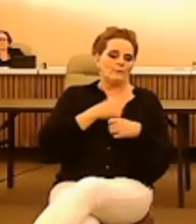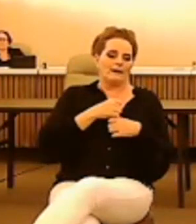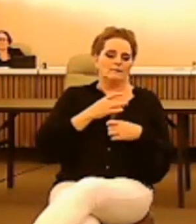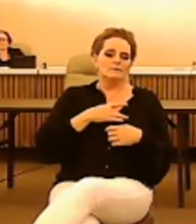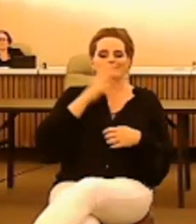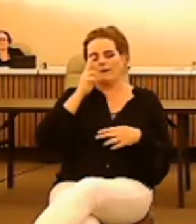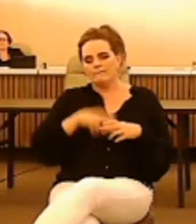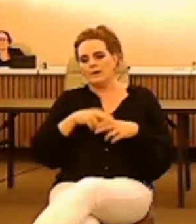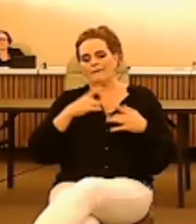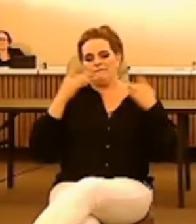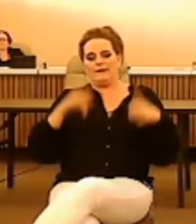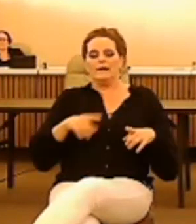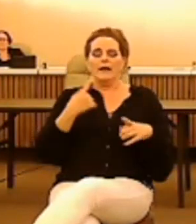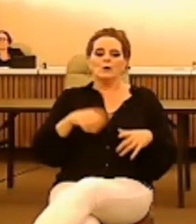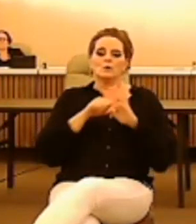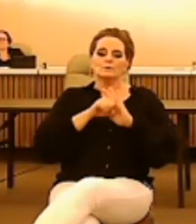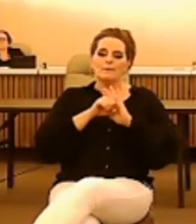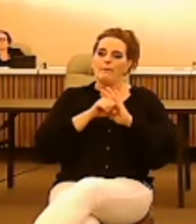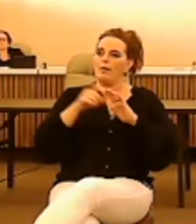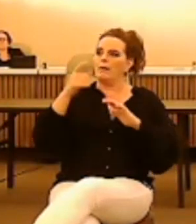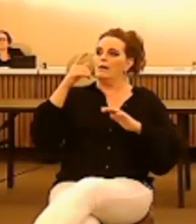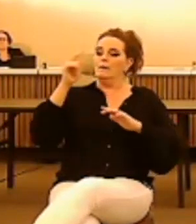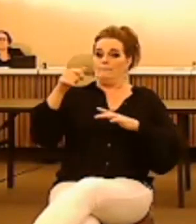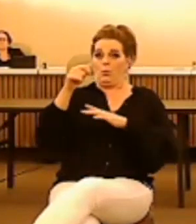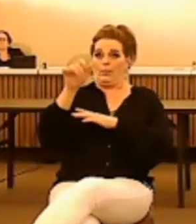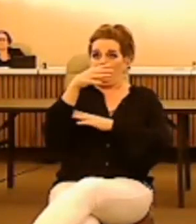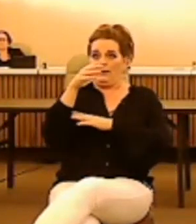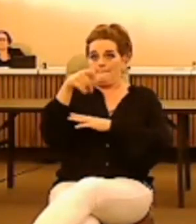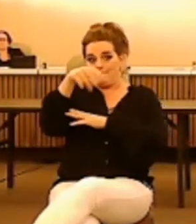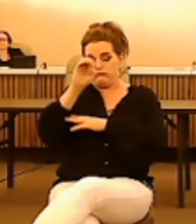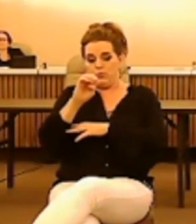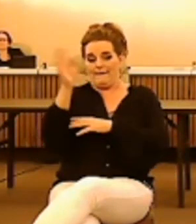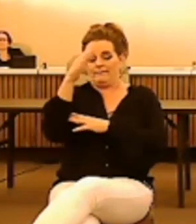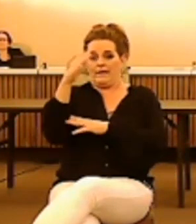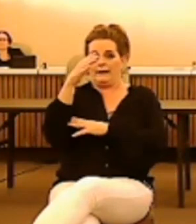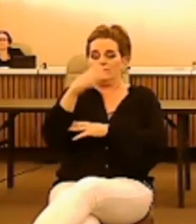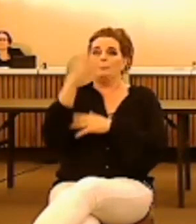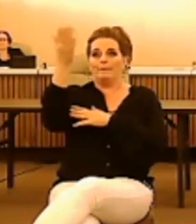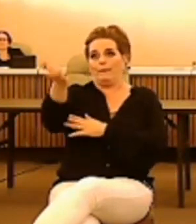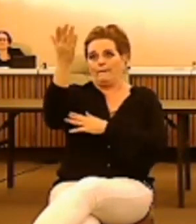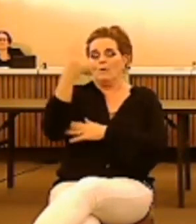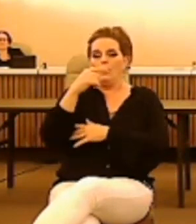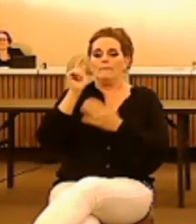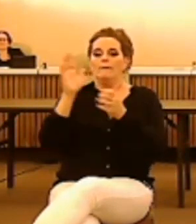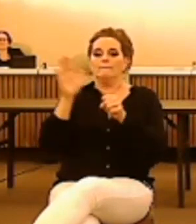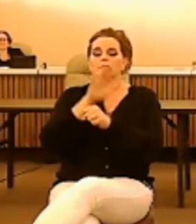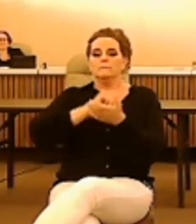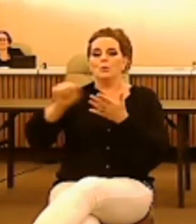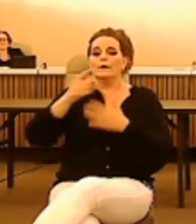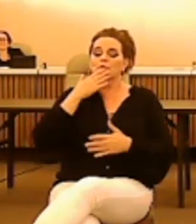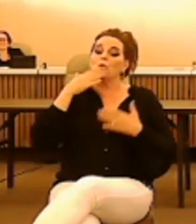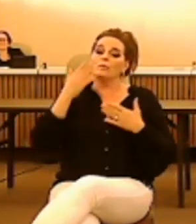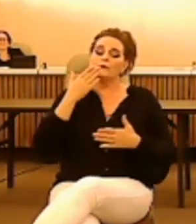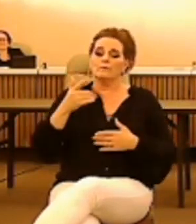it's also symbolic to have that flag up for a week to show that Henrietta loves and appreciates all of our residents. So thank you for being supportive of